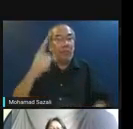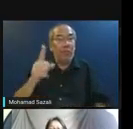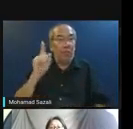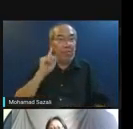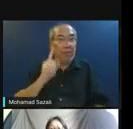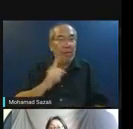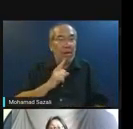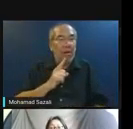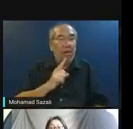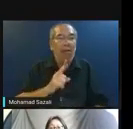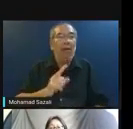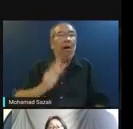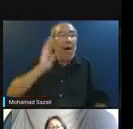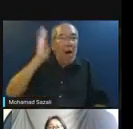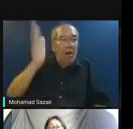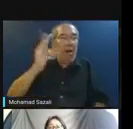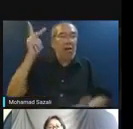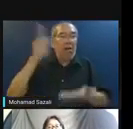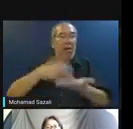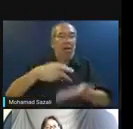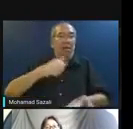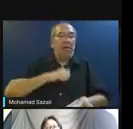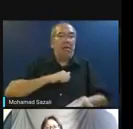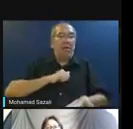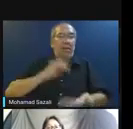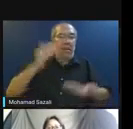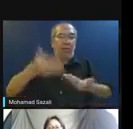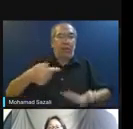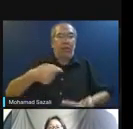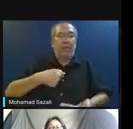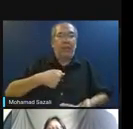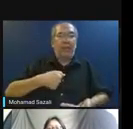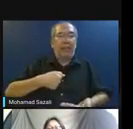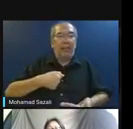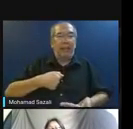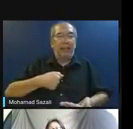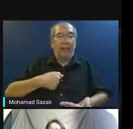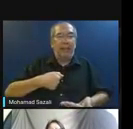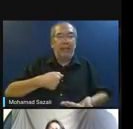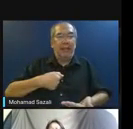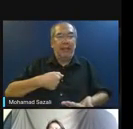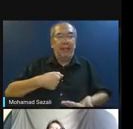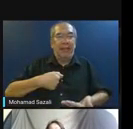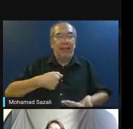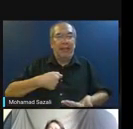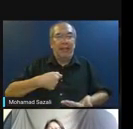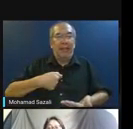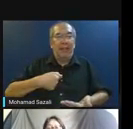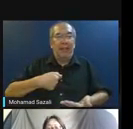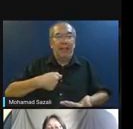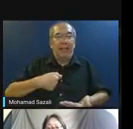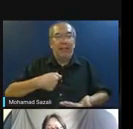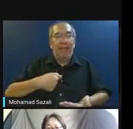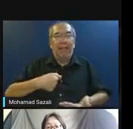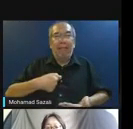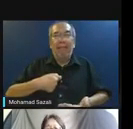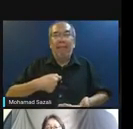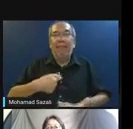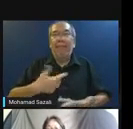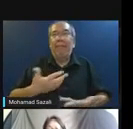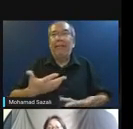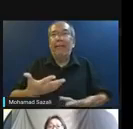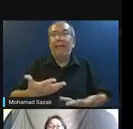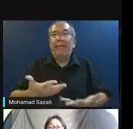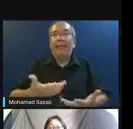that. And like the person was like, okay. It's like, okay. Normally what they do is like they will identify